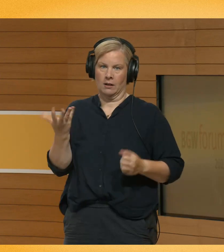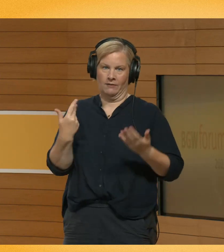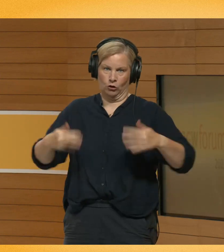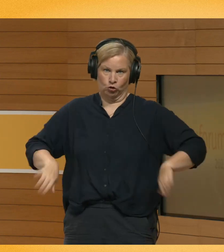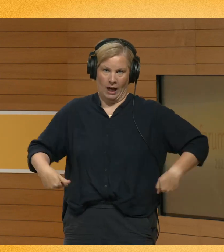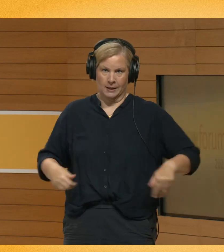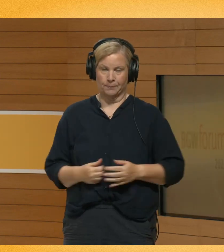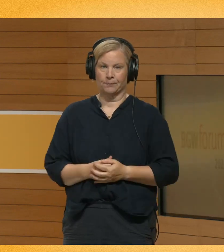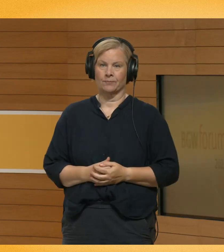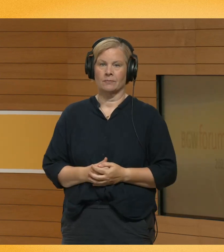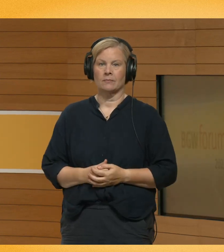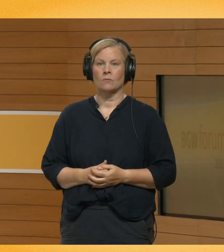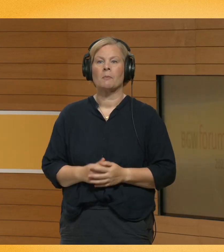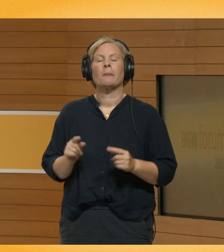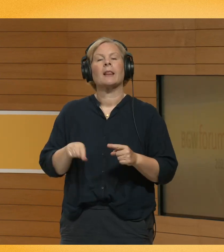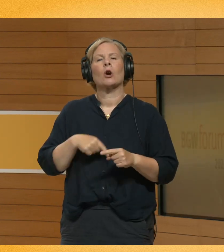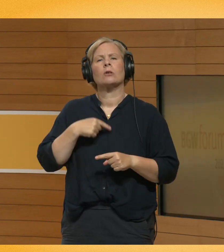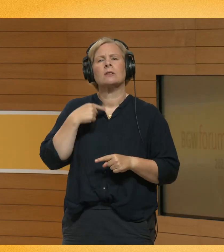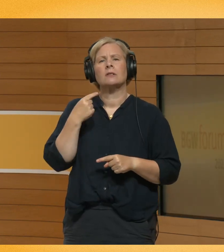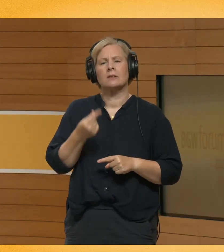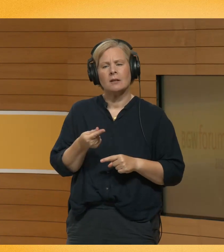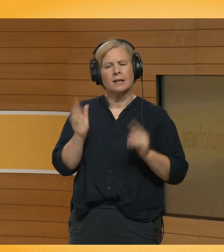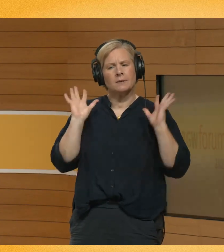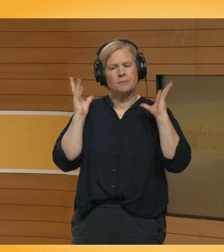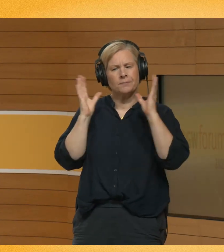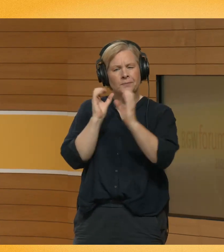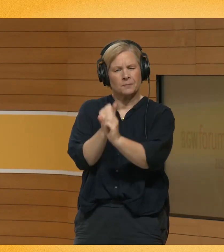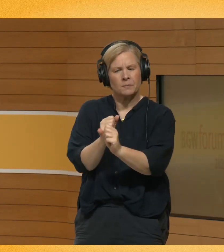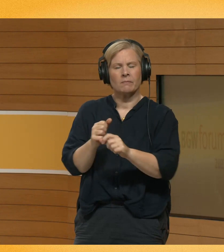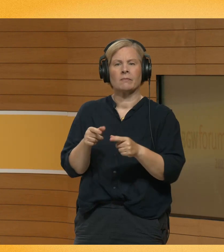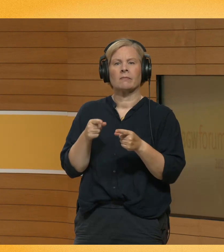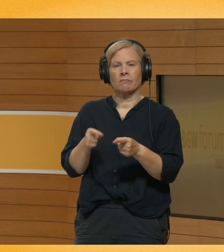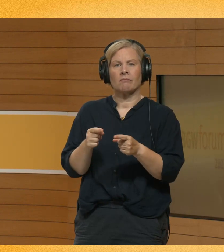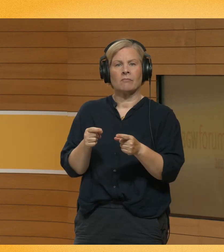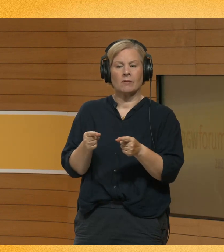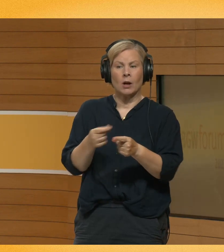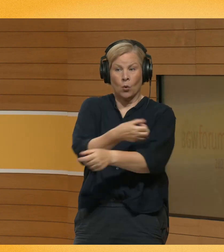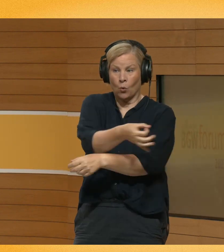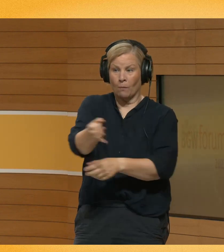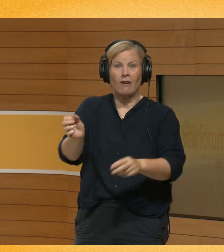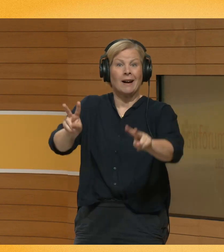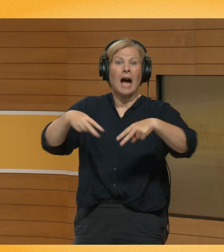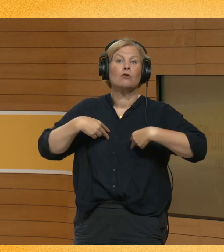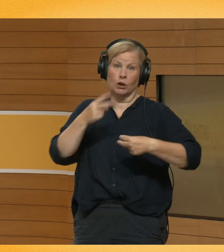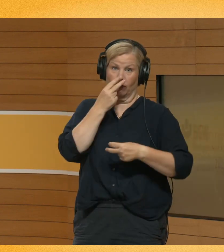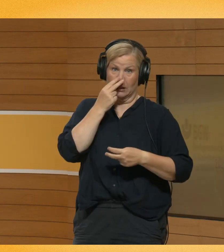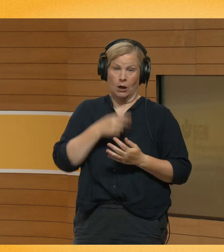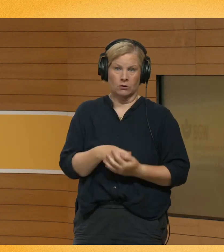staff via the staff survey. So we were following obviously the